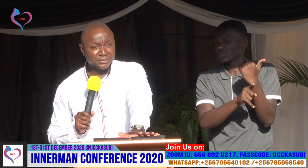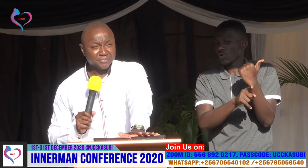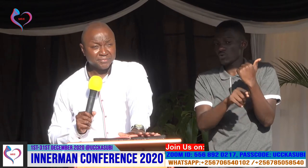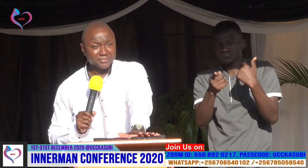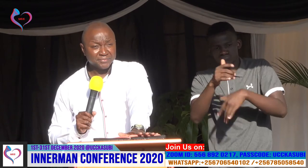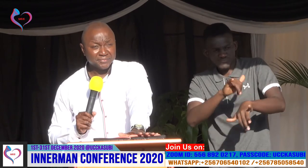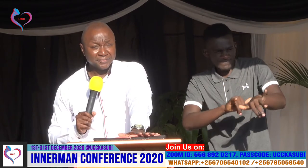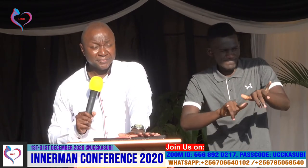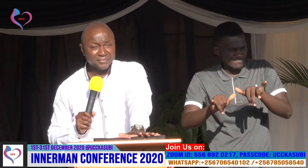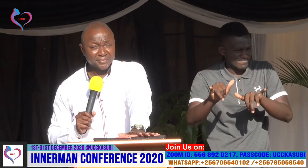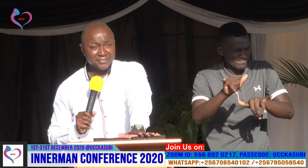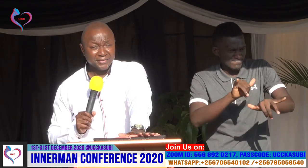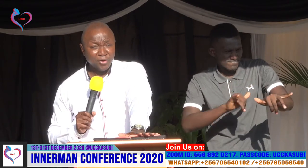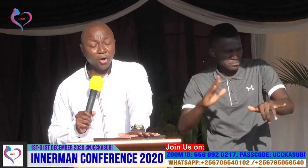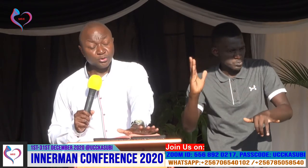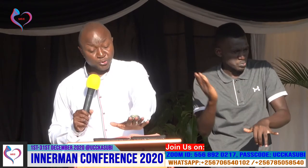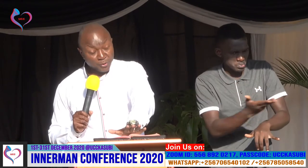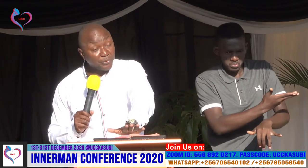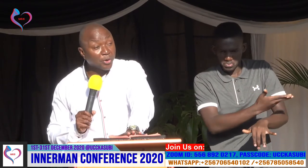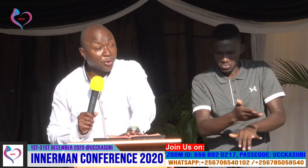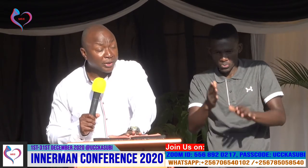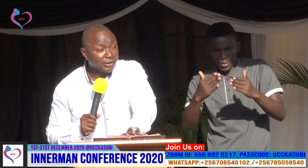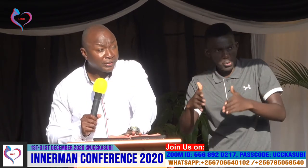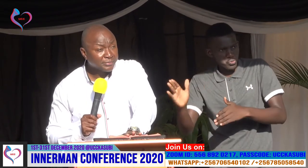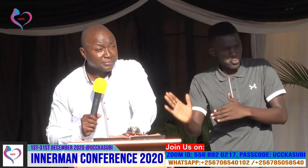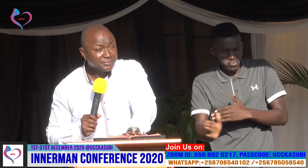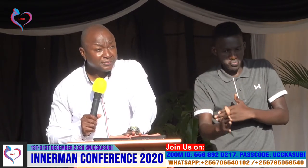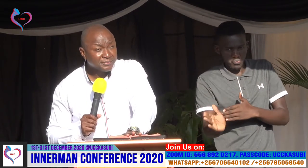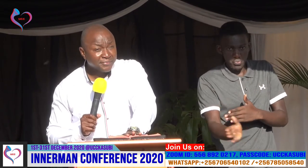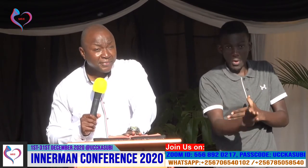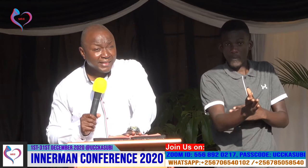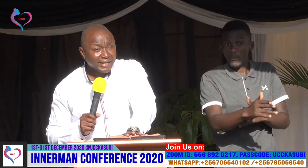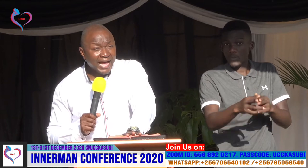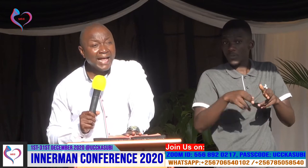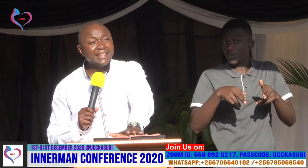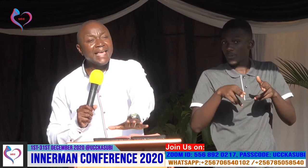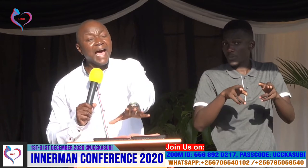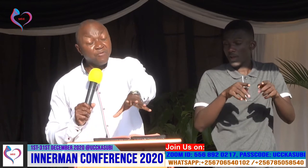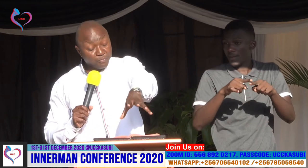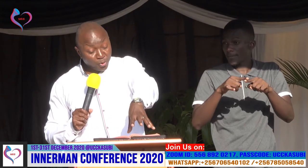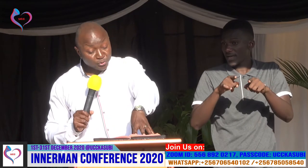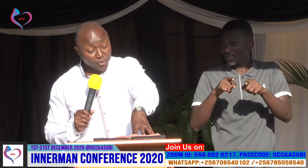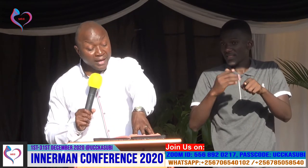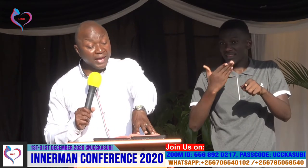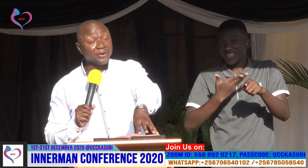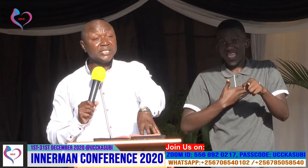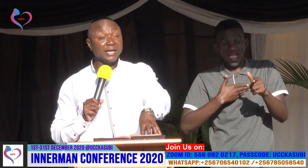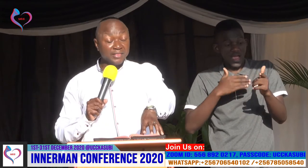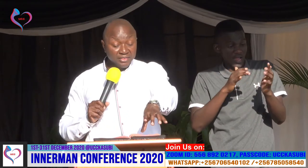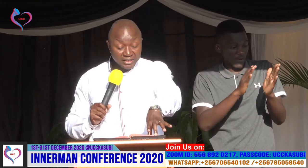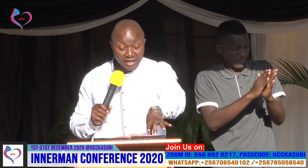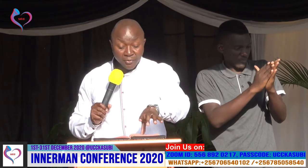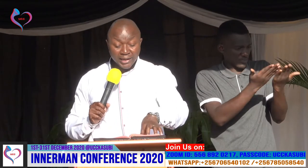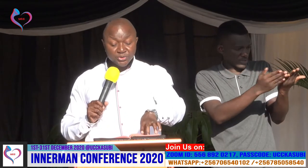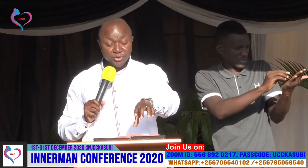slash okusawa or to sweep the road. And they have books where they are written